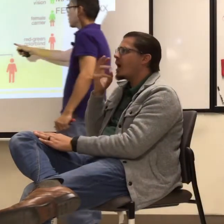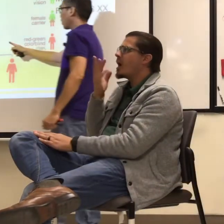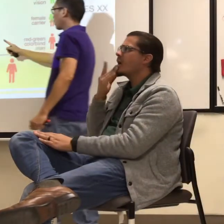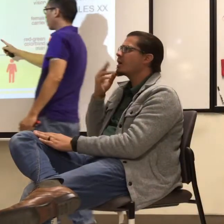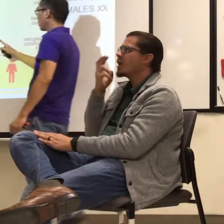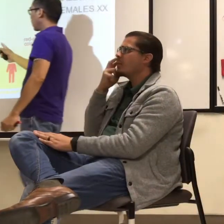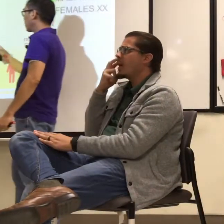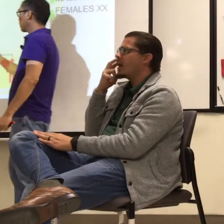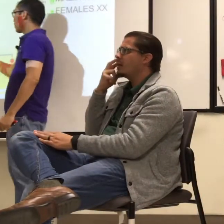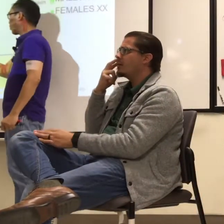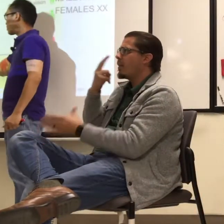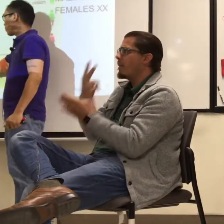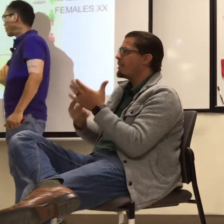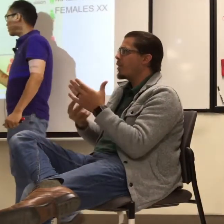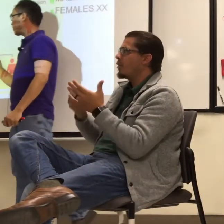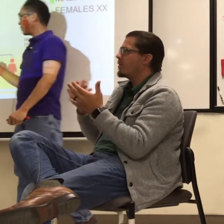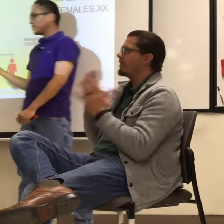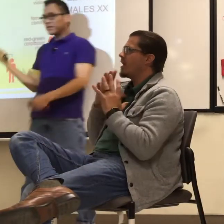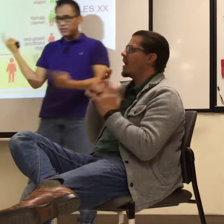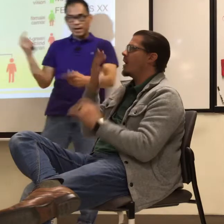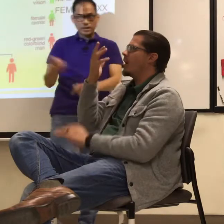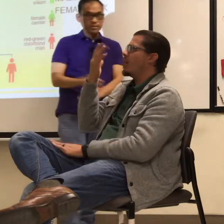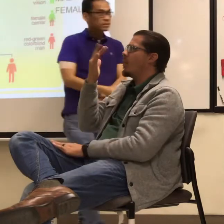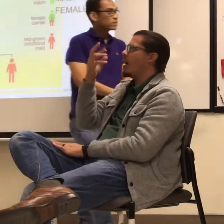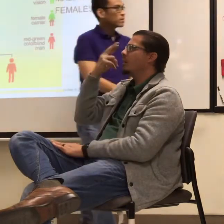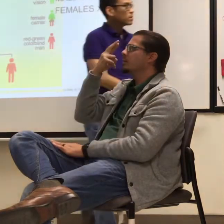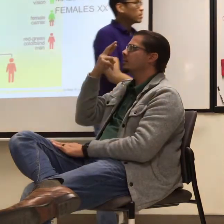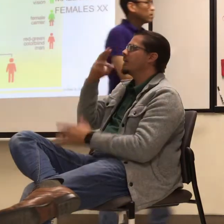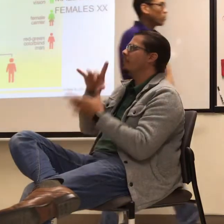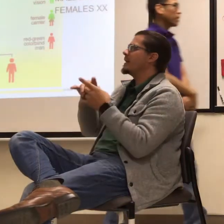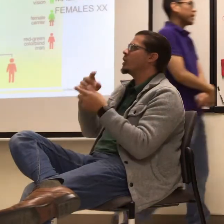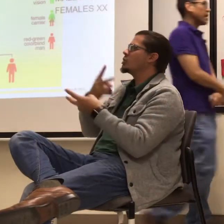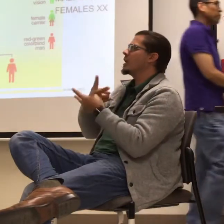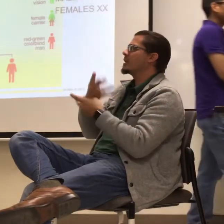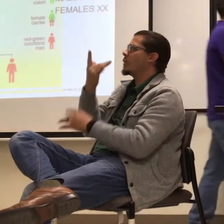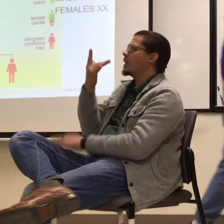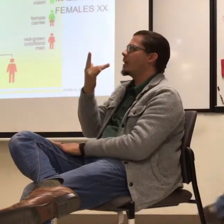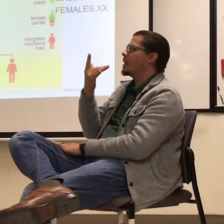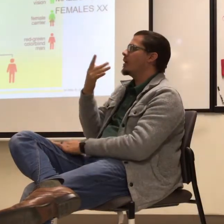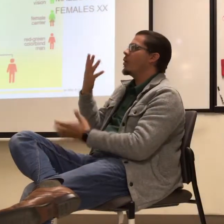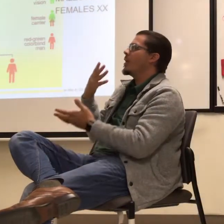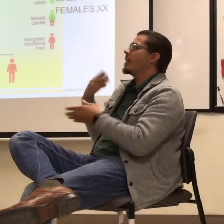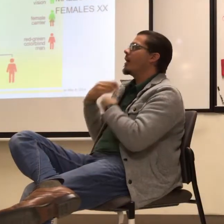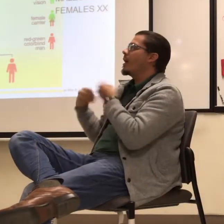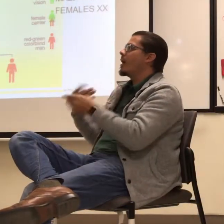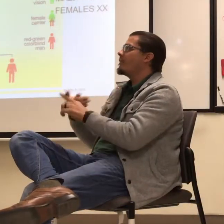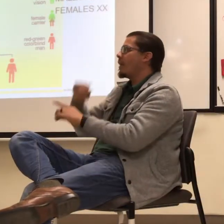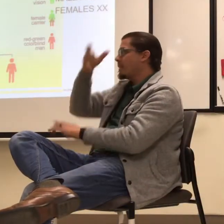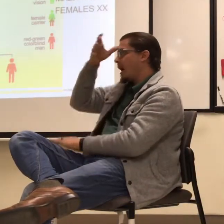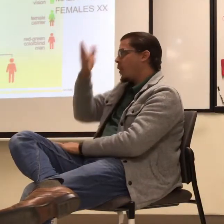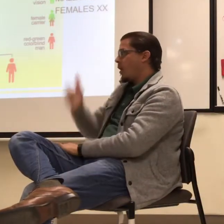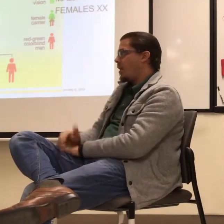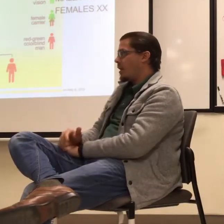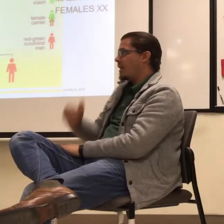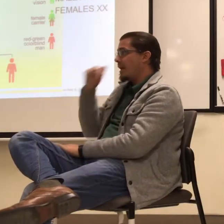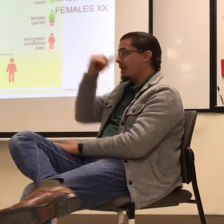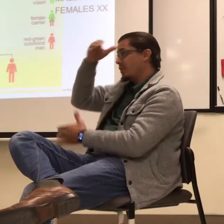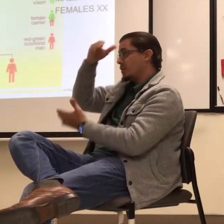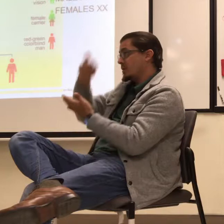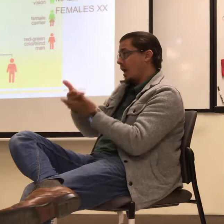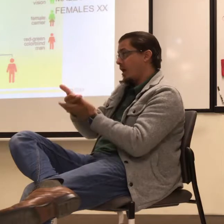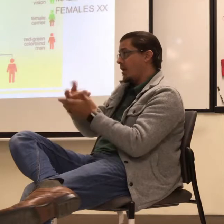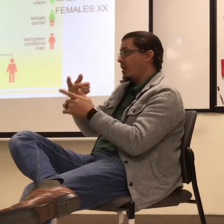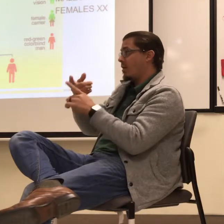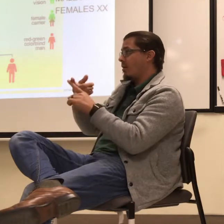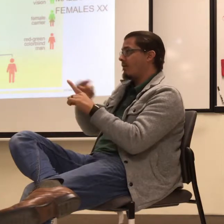Both sons aren't colorblind. What's the reason based on genetics? What did they get from dad? If you're a son of a